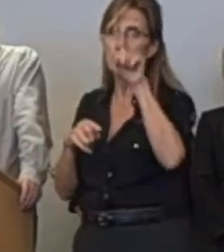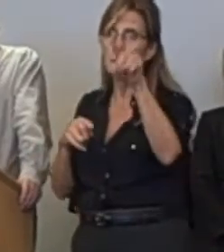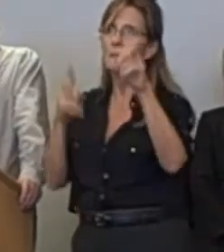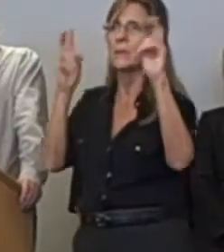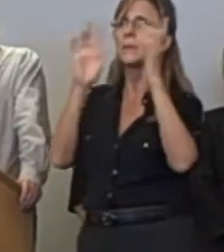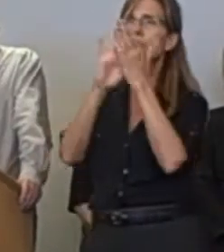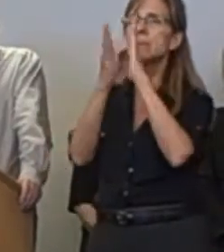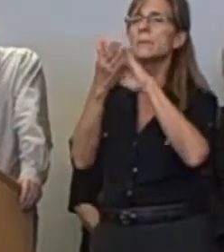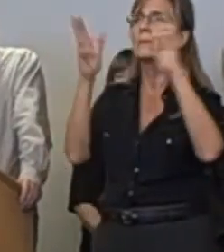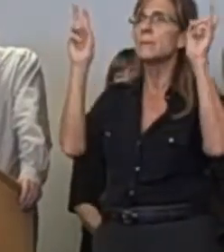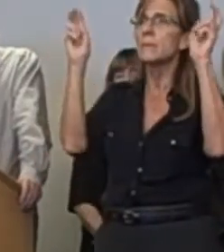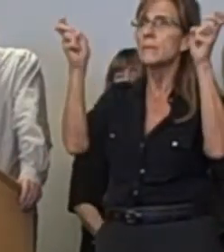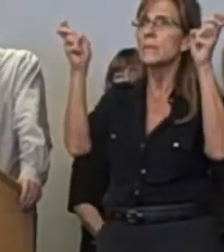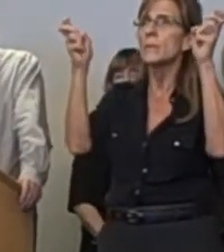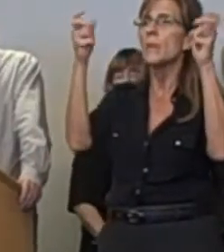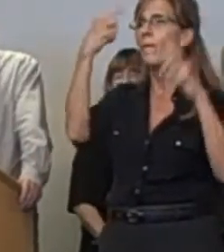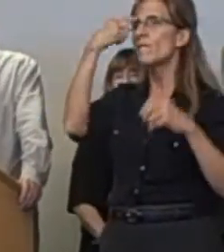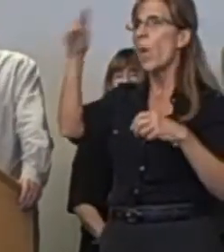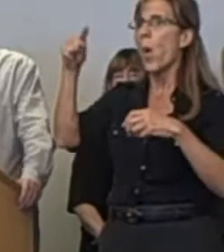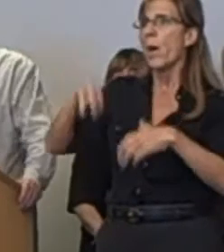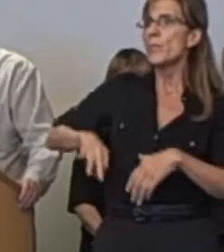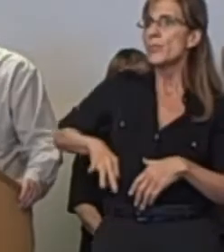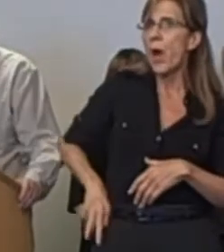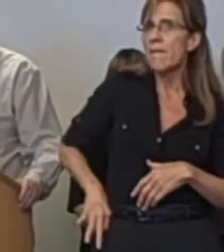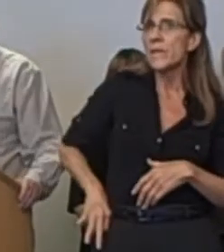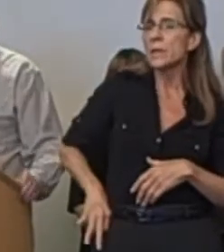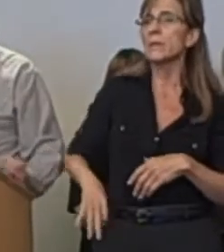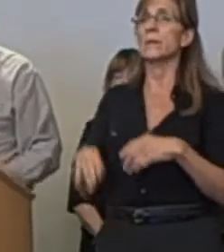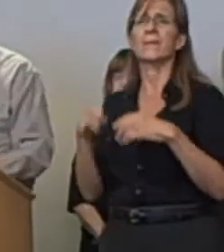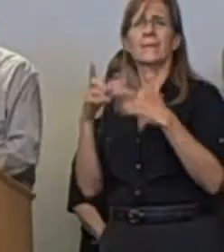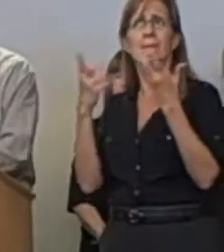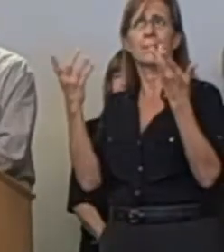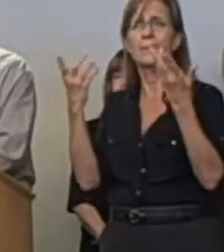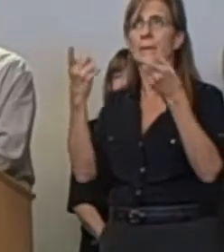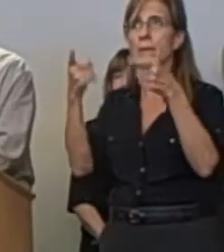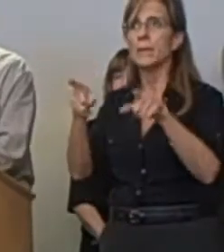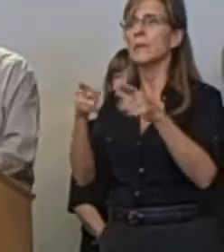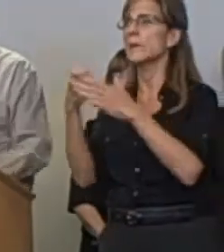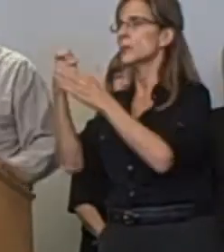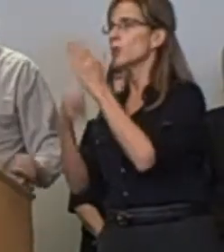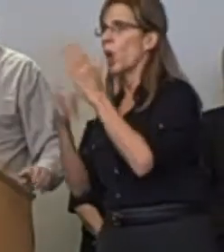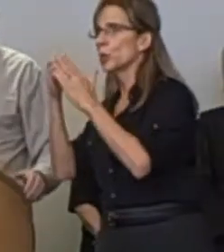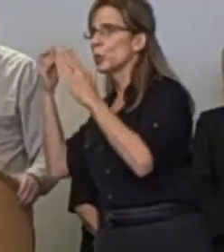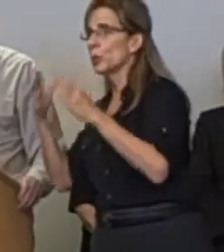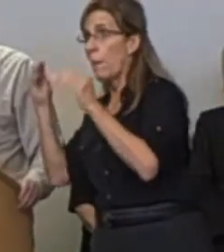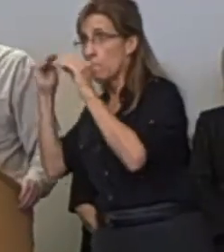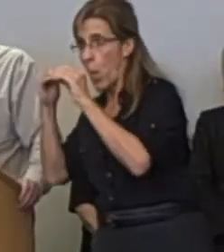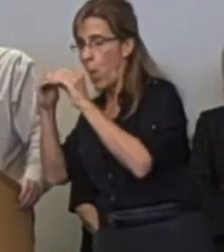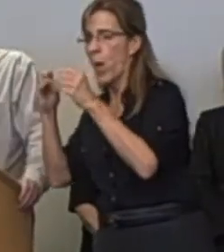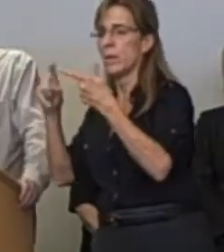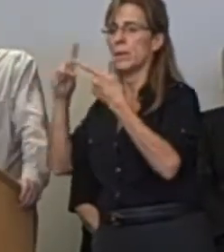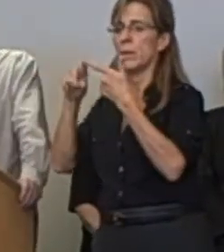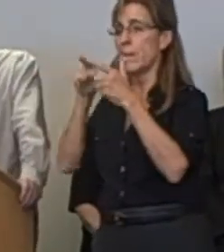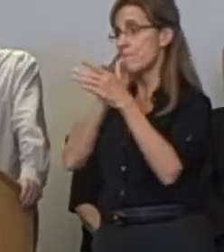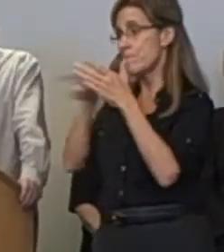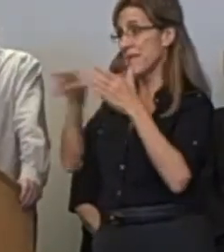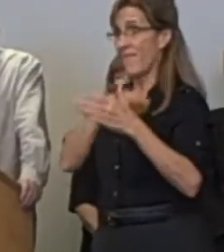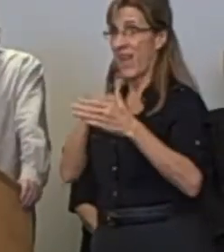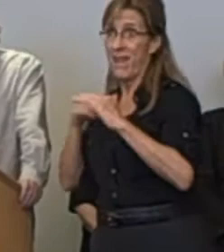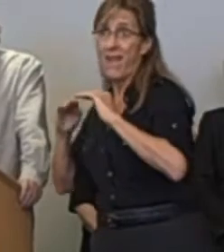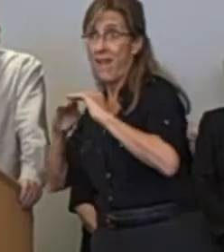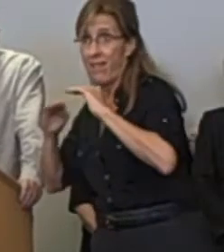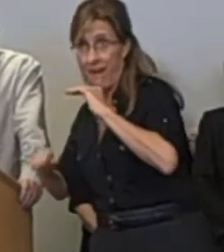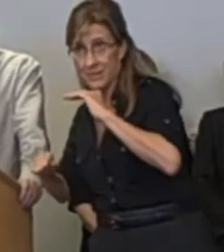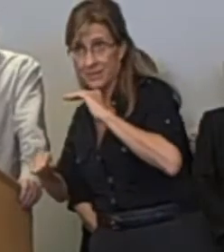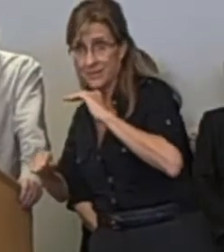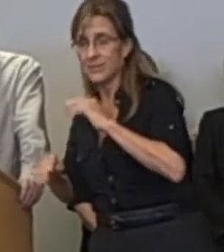operation. A for-profit operation that charges students more, pays the faculty less, and